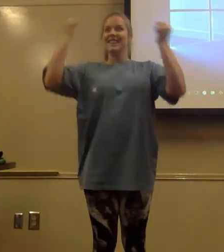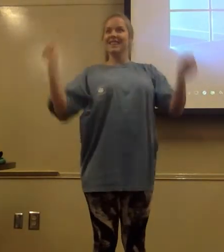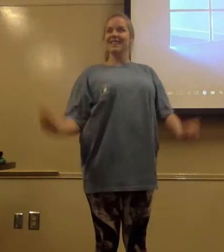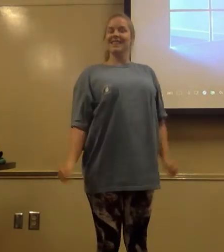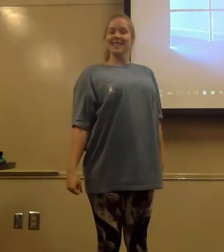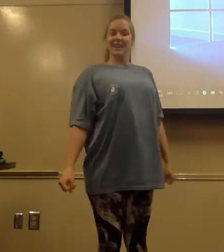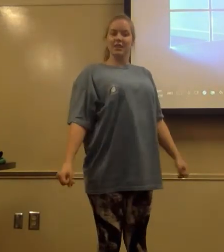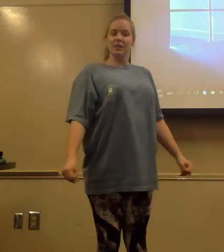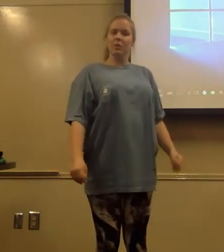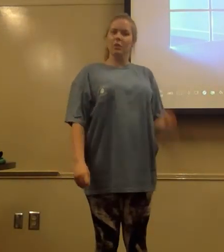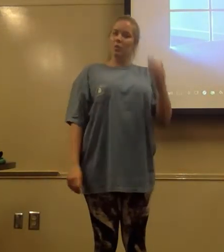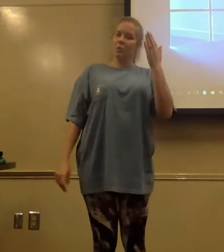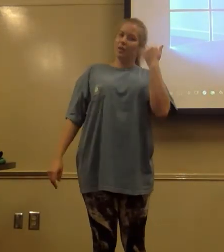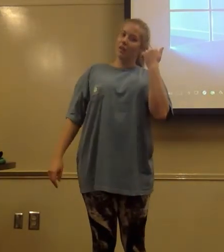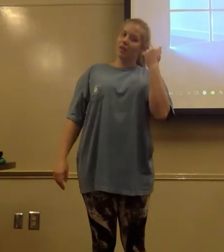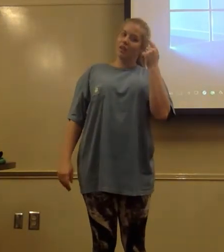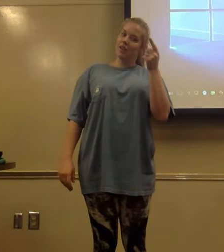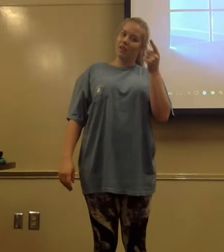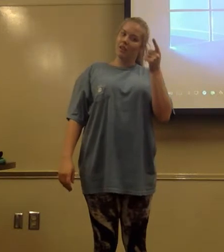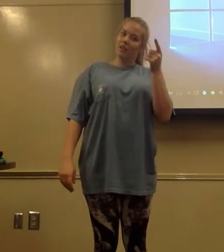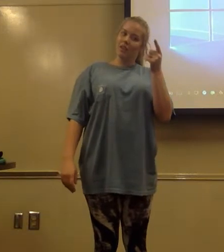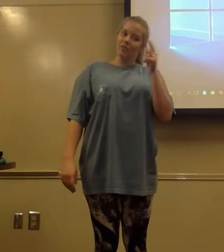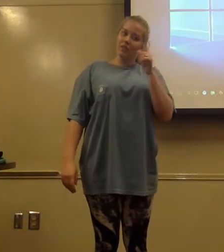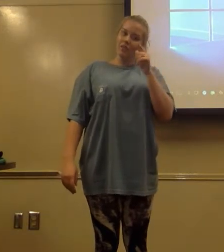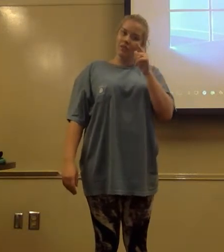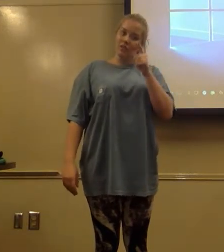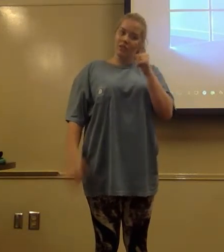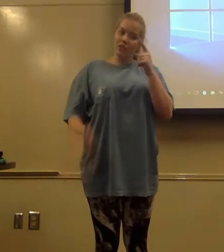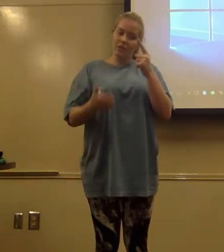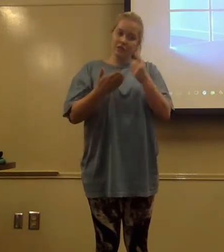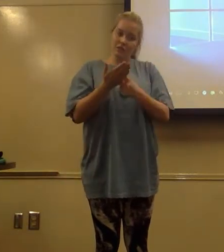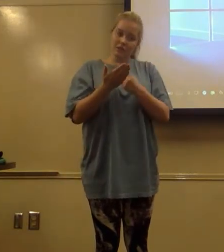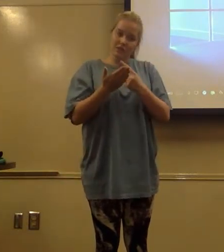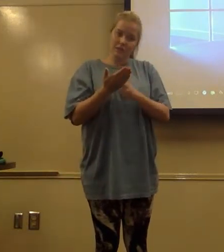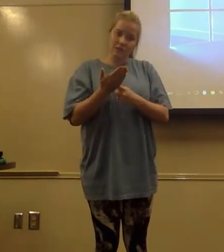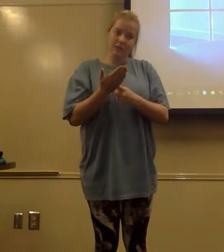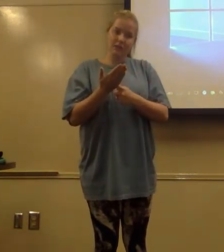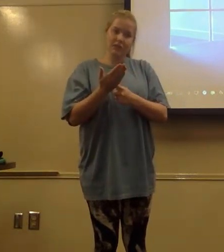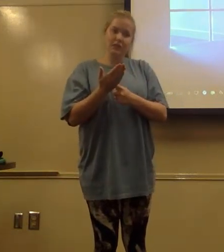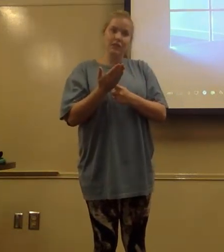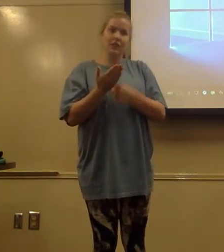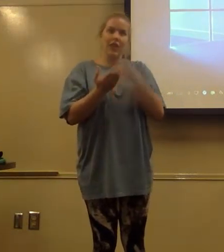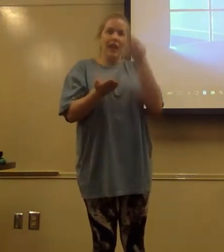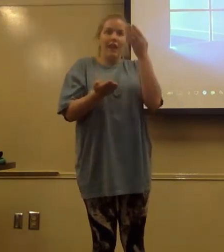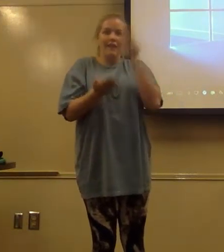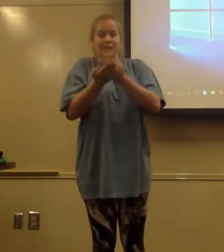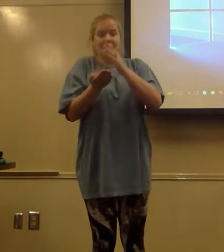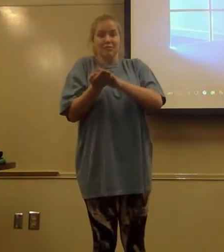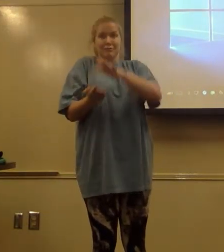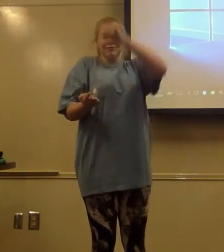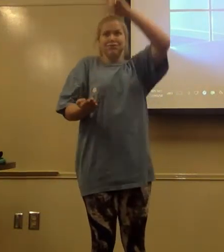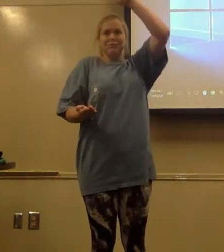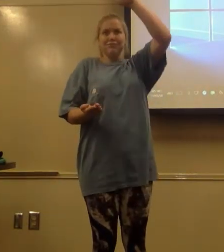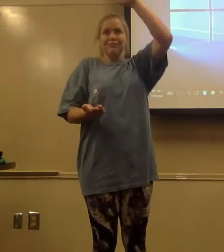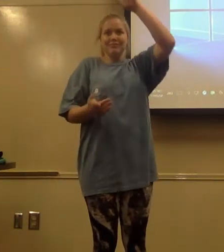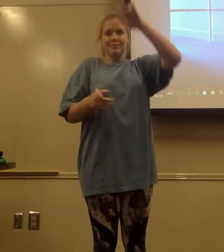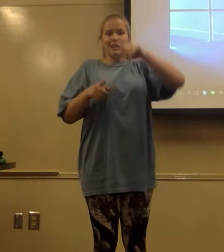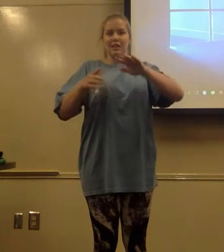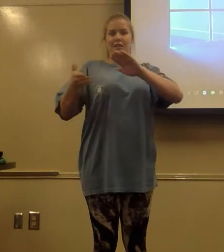Because it's not a conspiracy. They're just talking about the overall balance of evidence. And they want to reflect what the balance of evidence, and